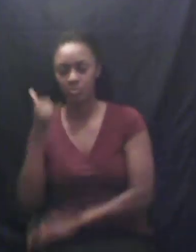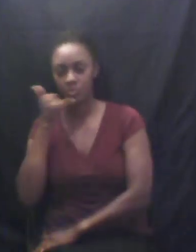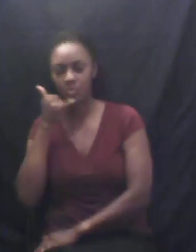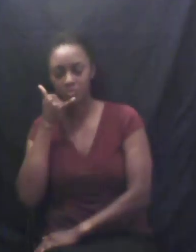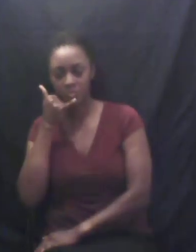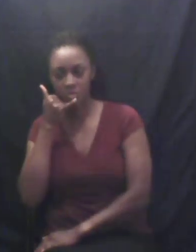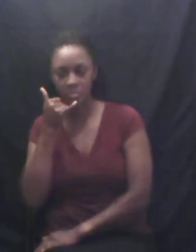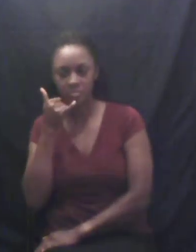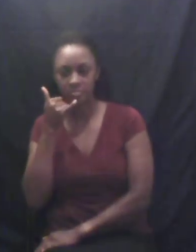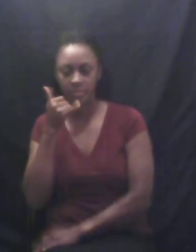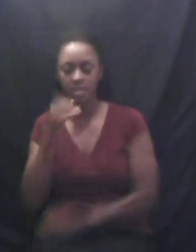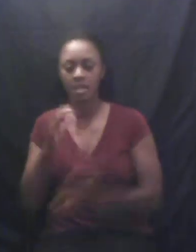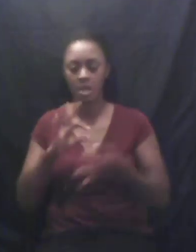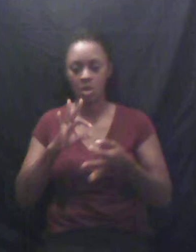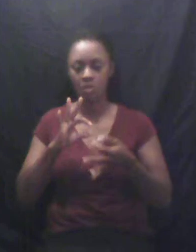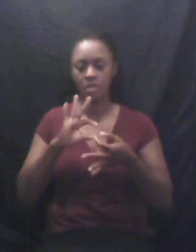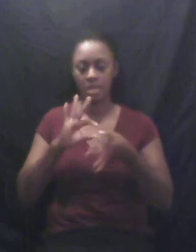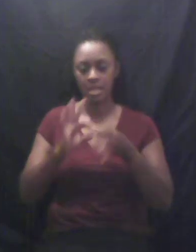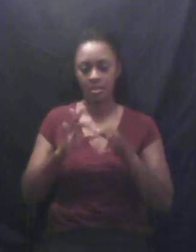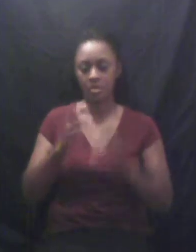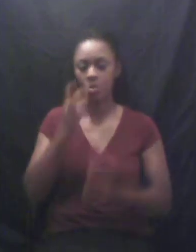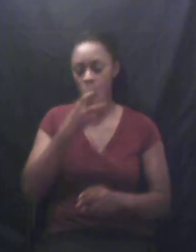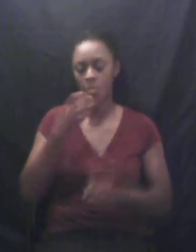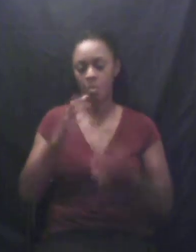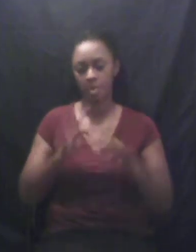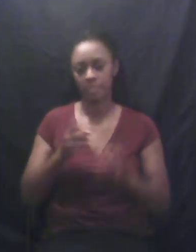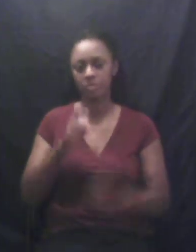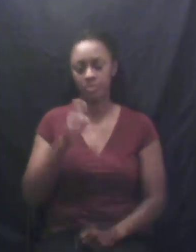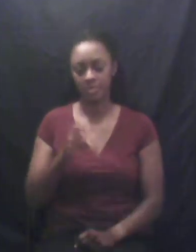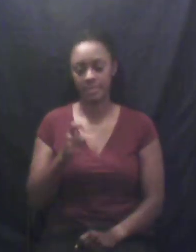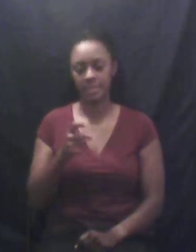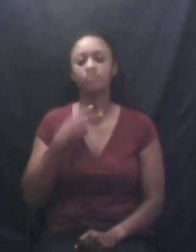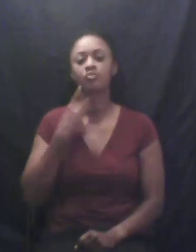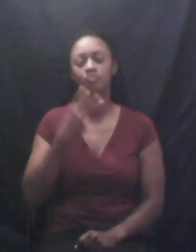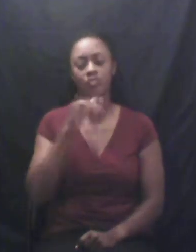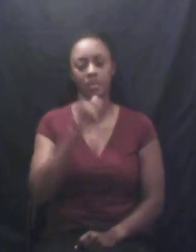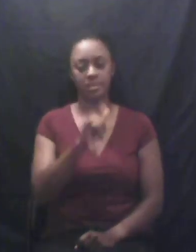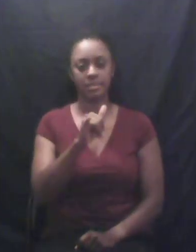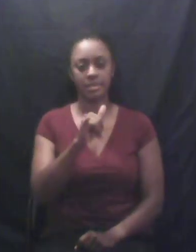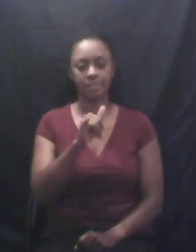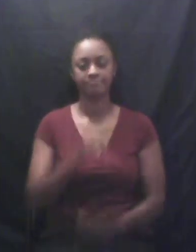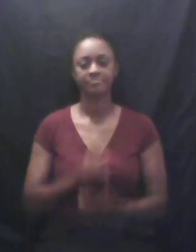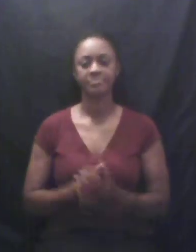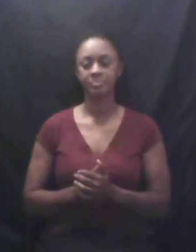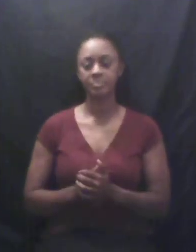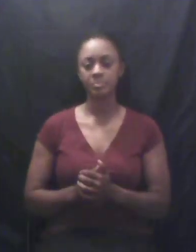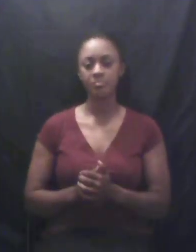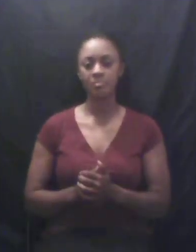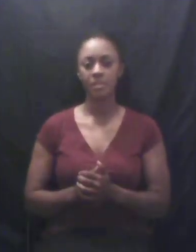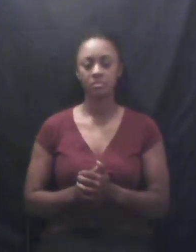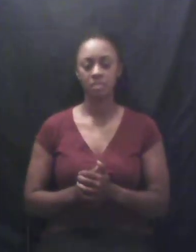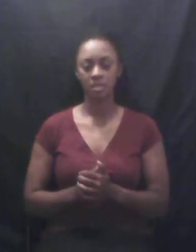Or any time that for some reason a hearing person the speaker is difficult to